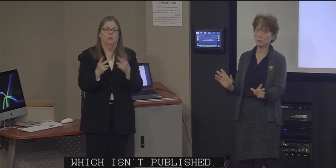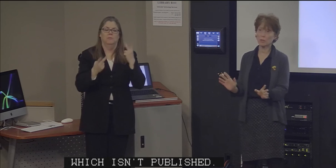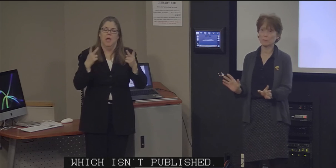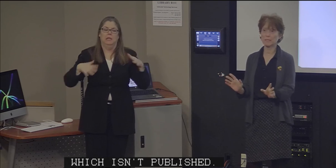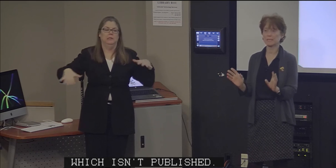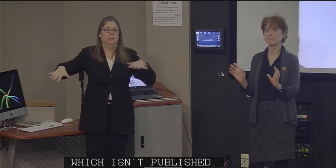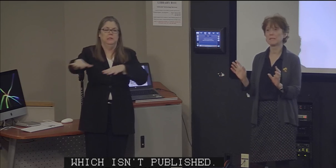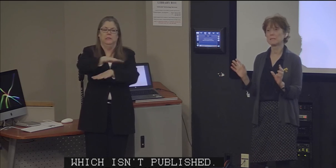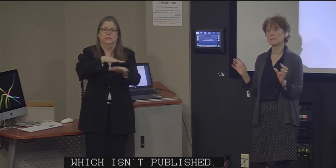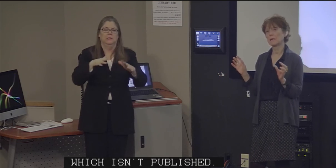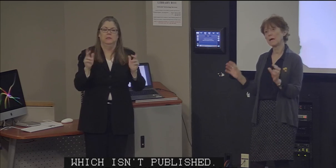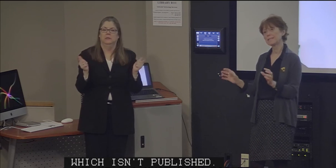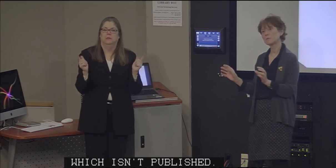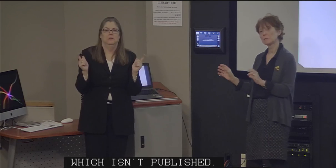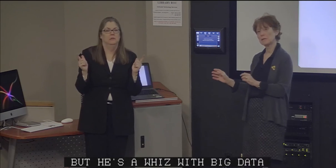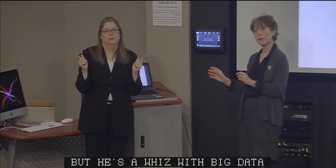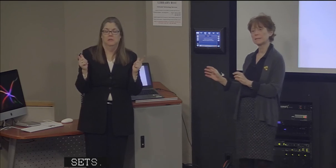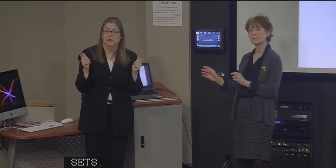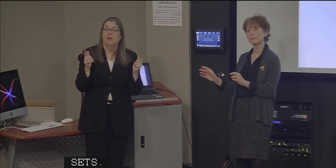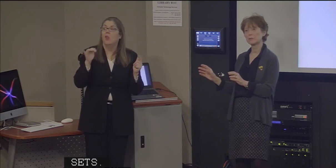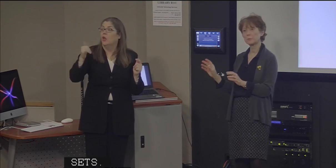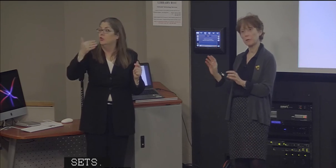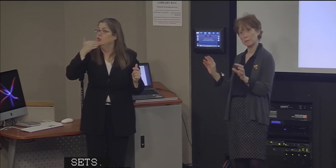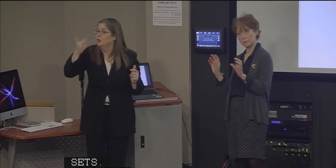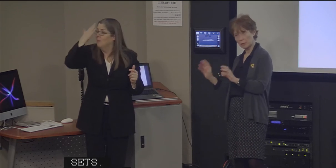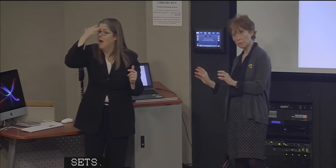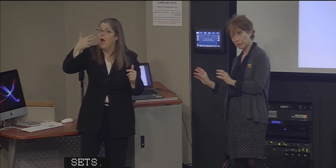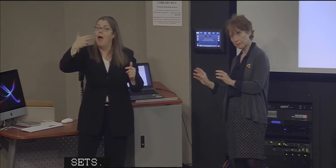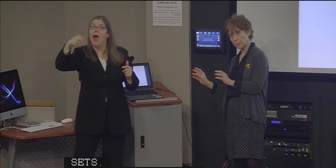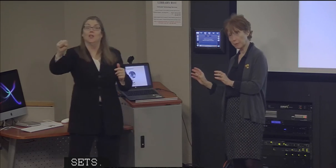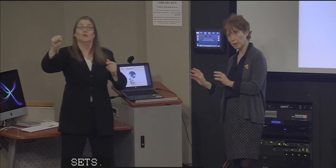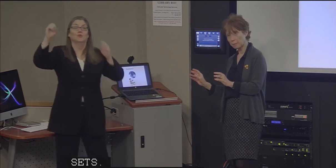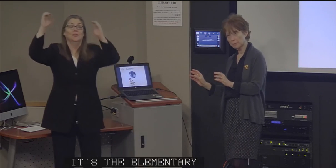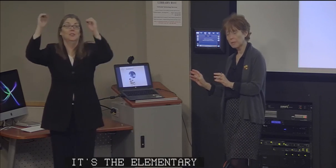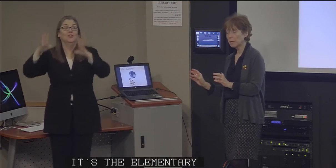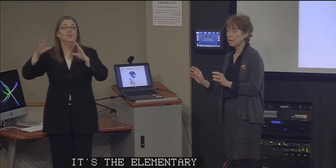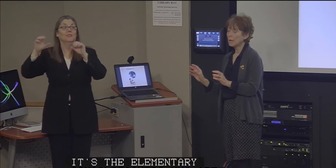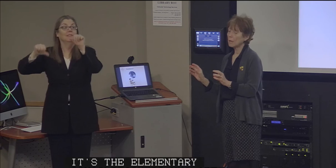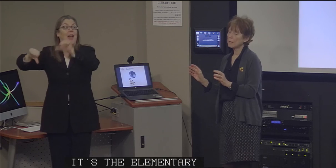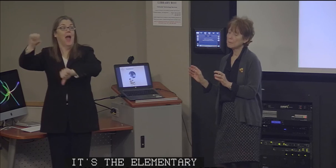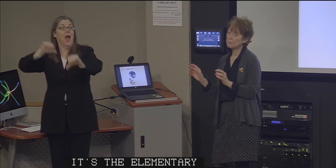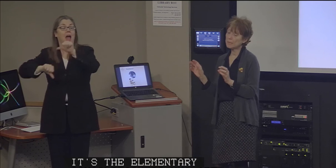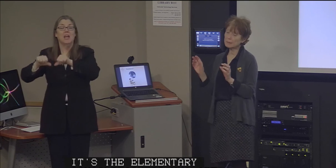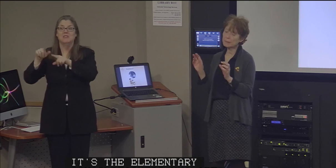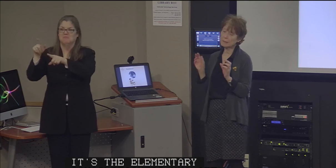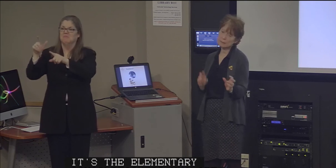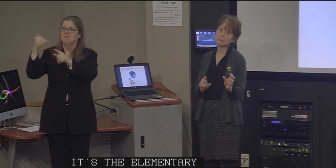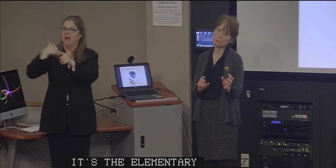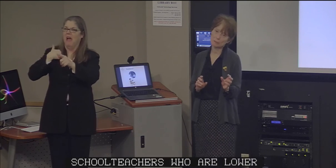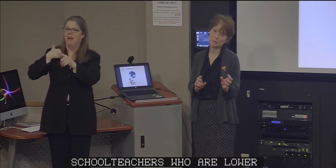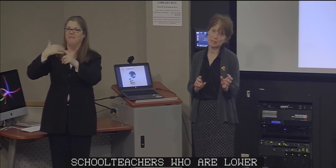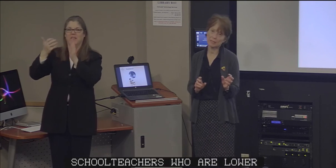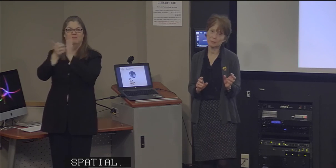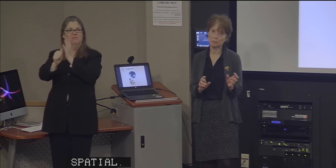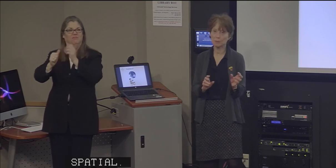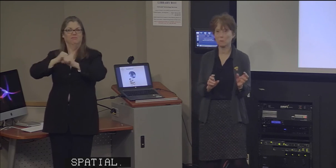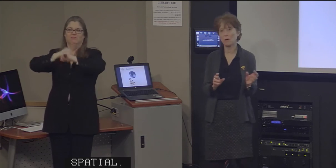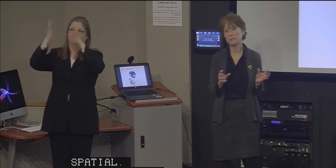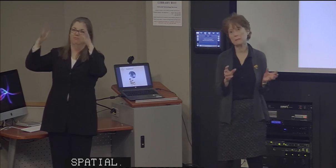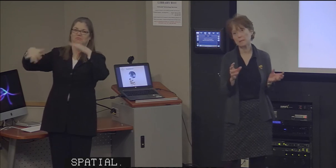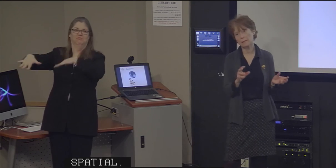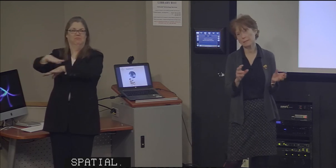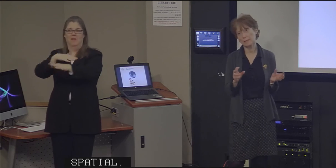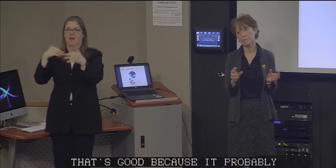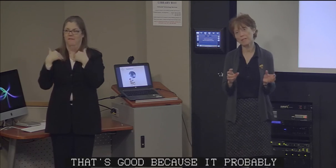that's good, because it means the high school science teachers probably don't have that problem. But it isn't good, because we wouldn't